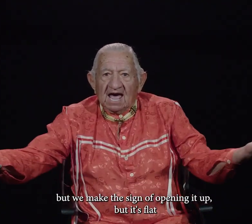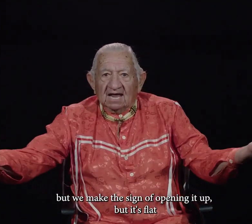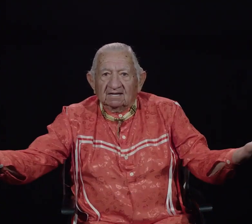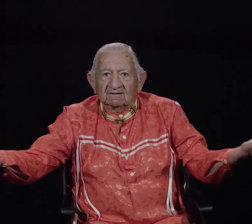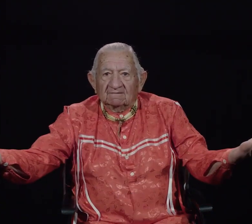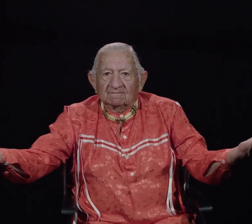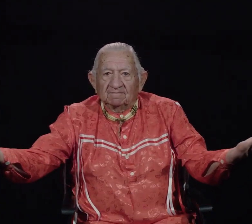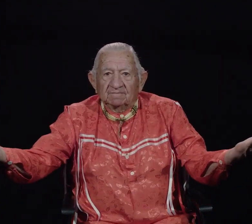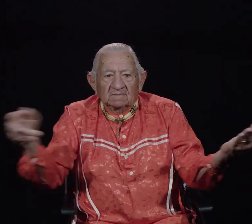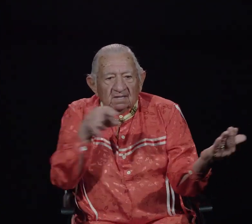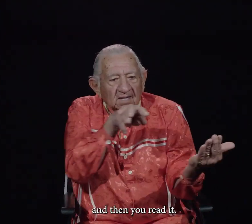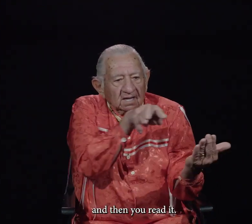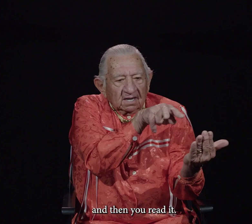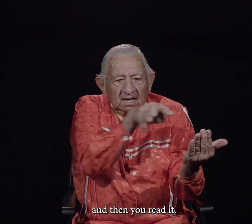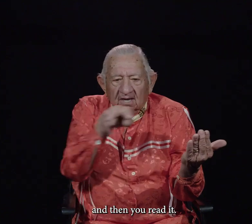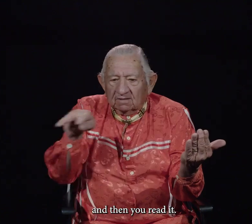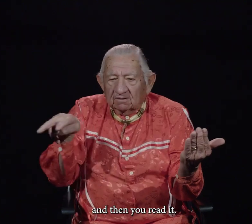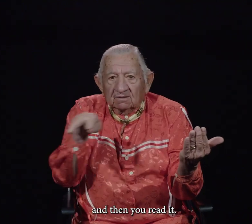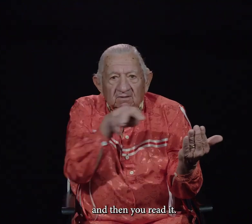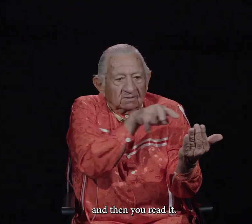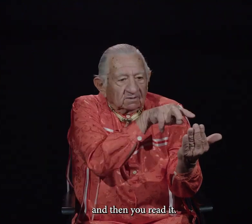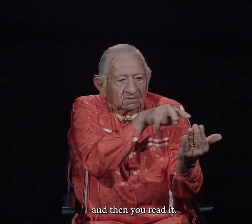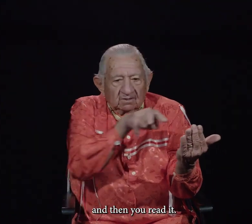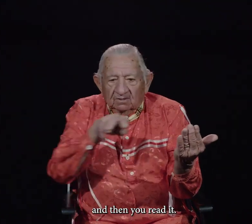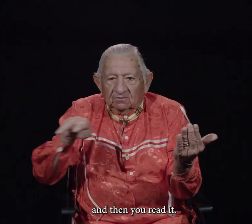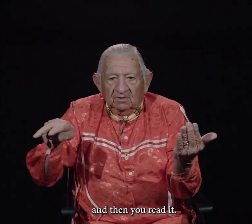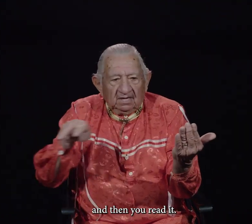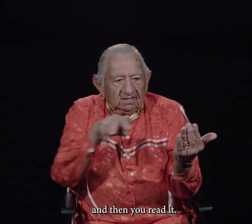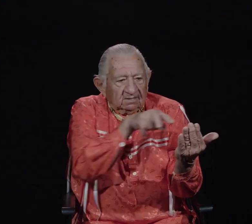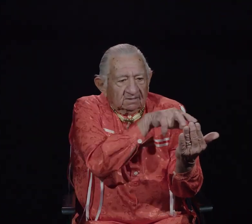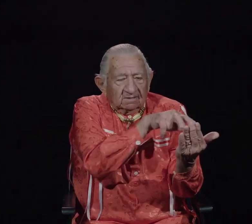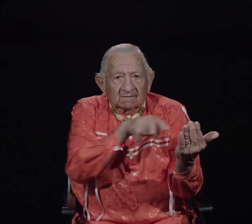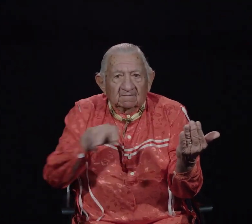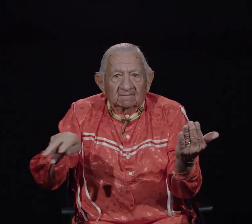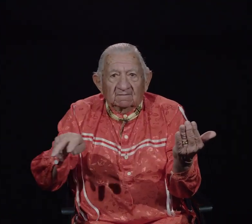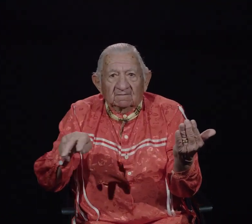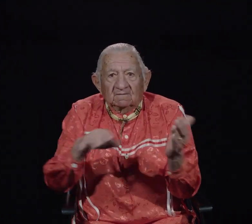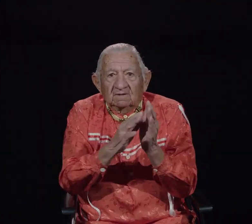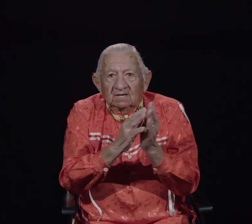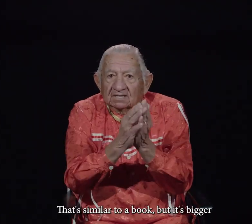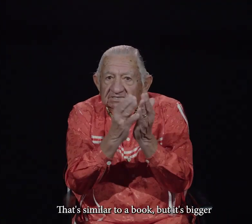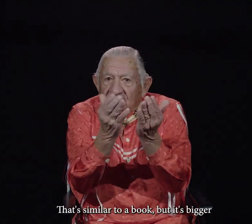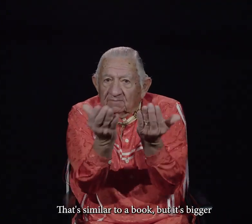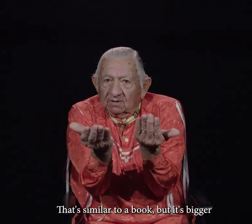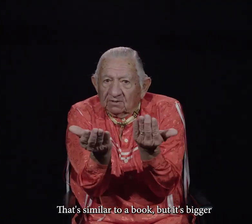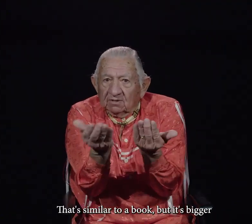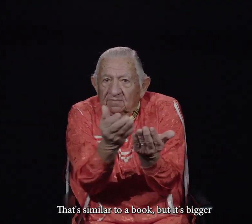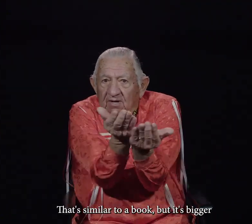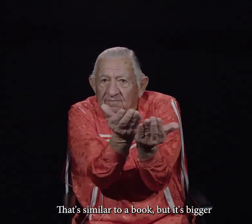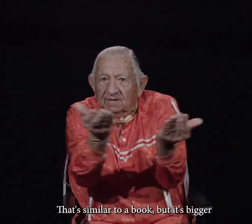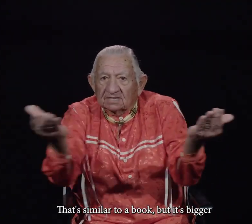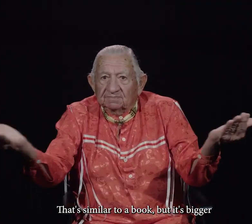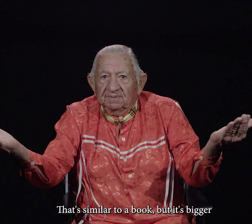flat. And then you read it. It's similar to a book, but it's